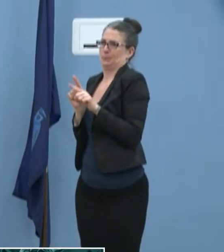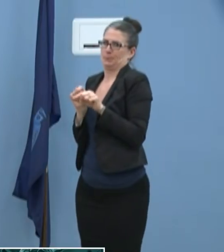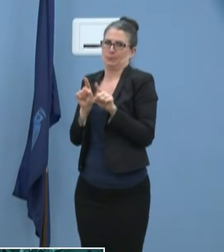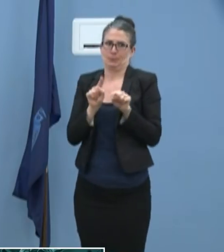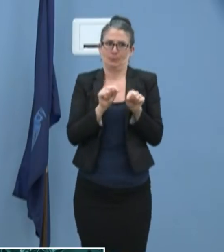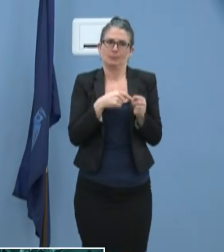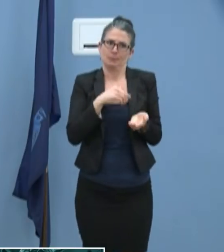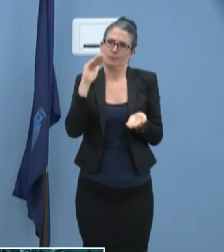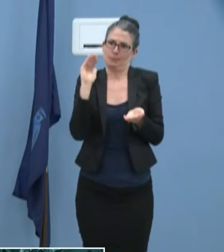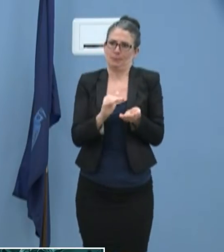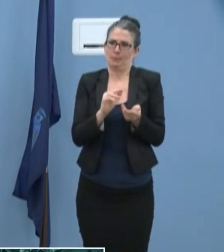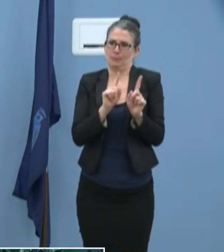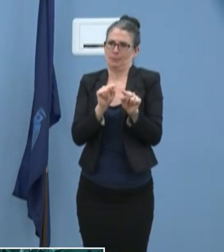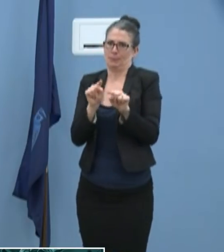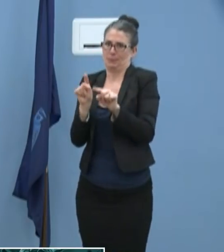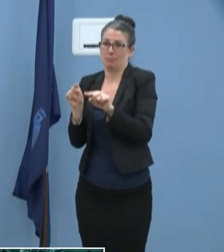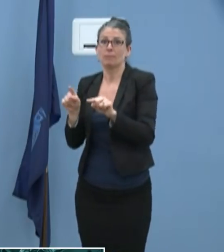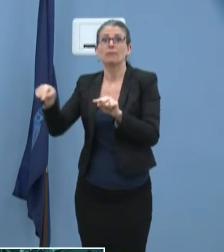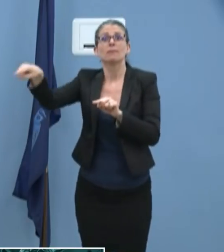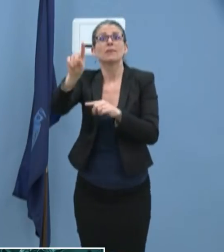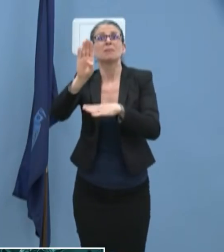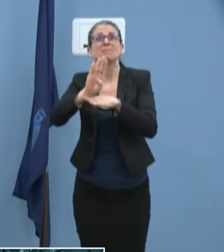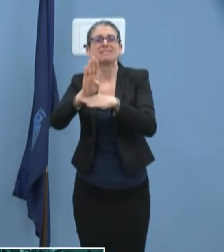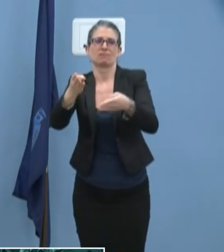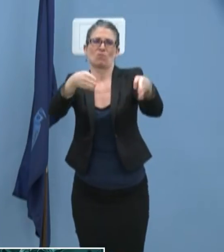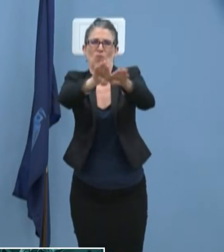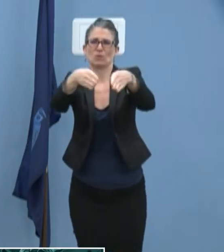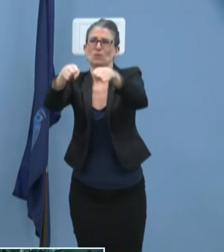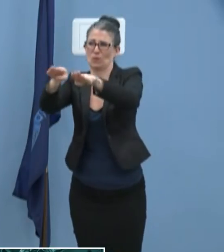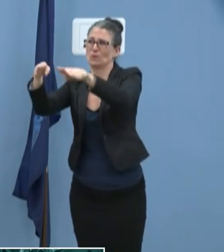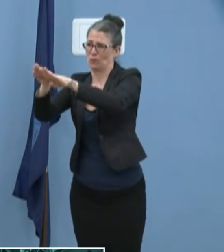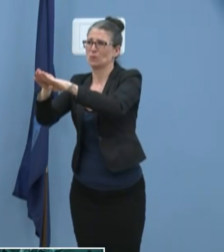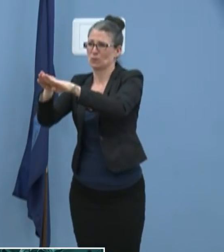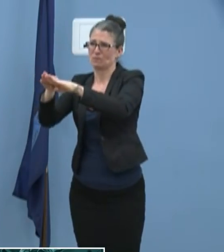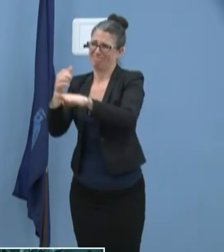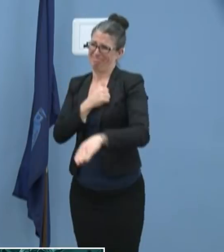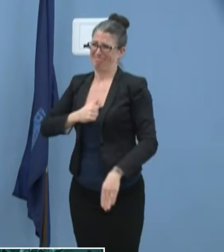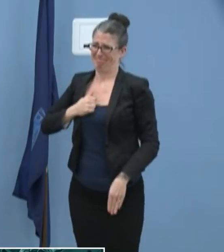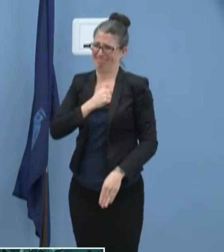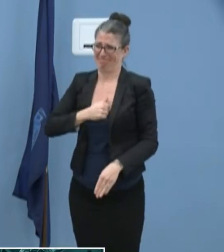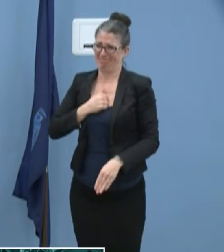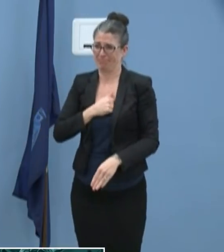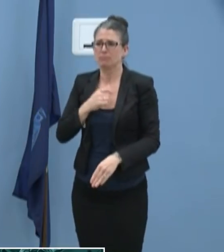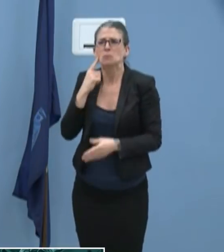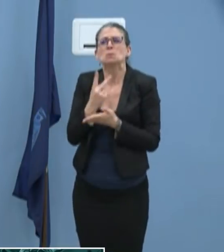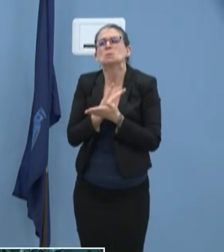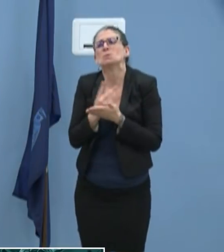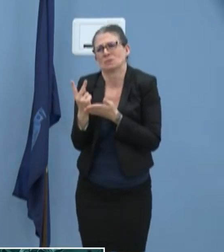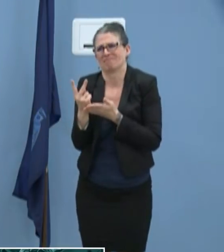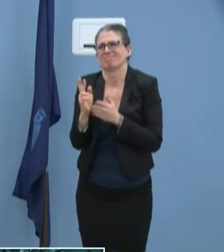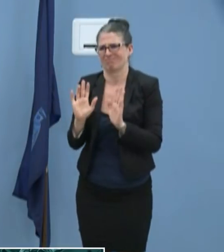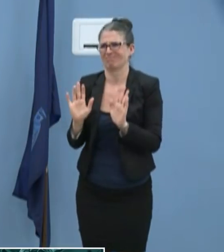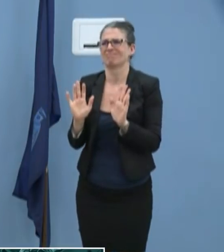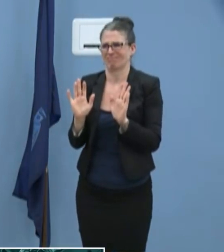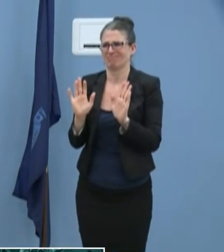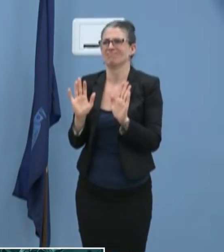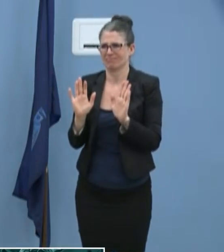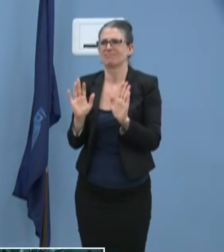This would not include businesses that provide essential services, including, for instance, food processing,